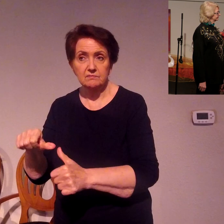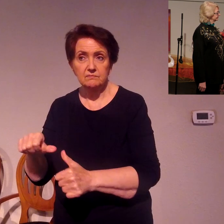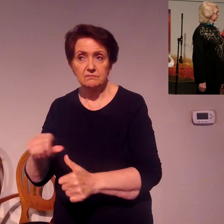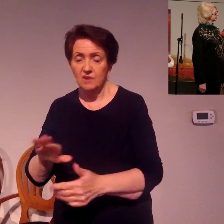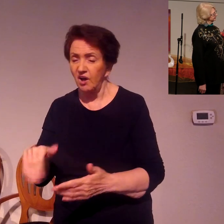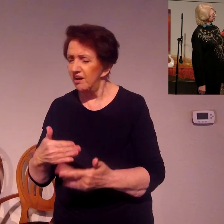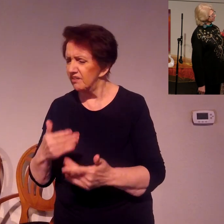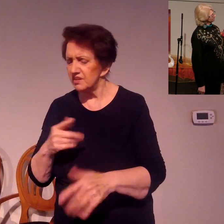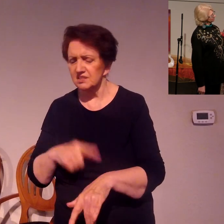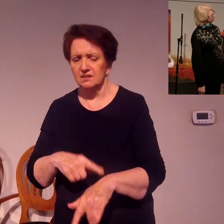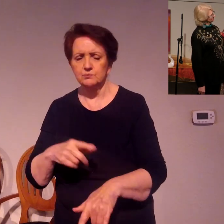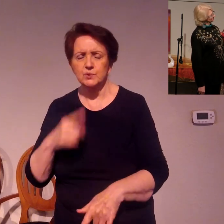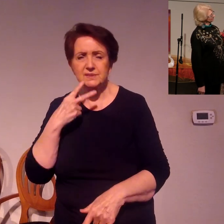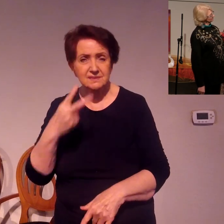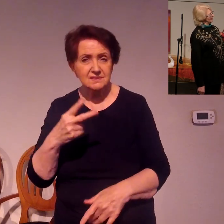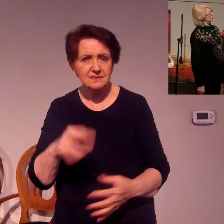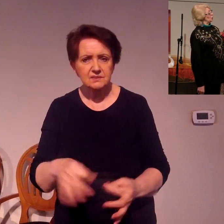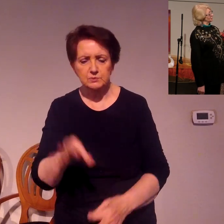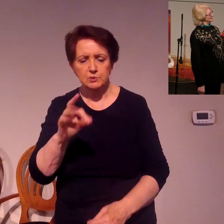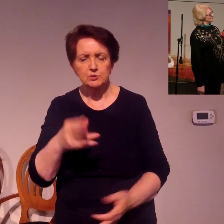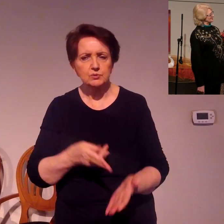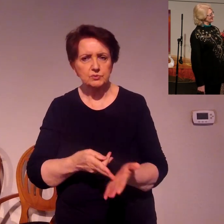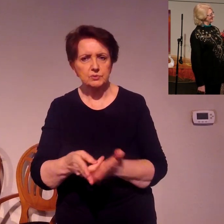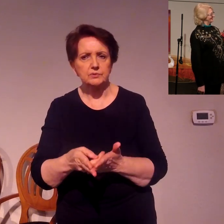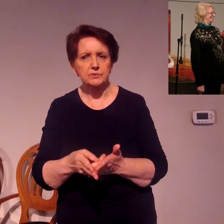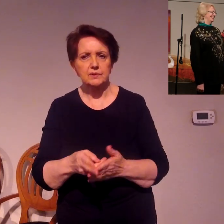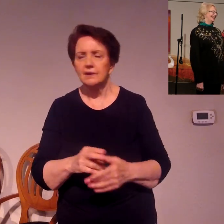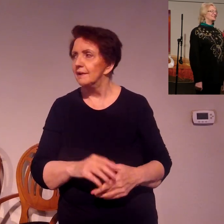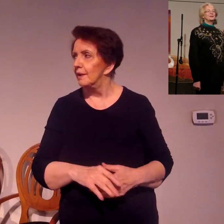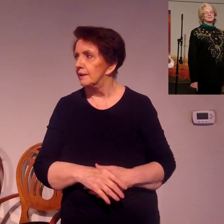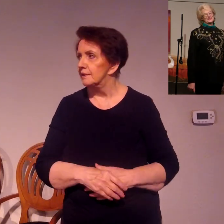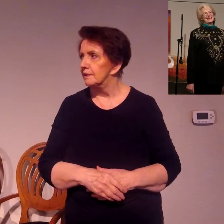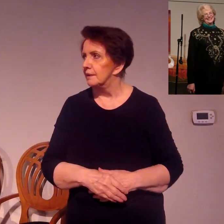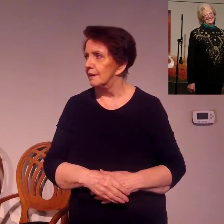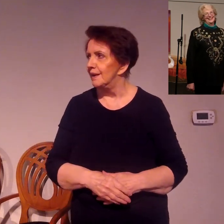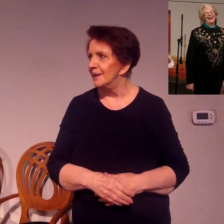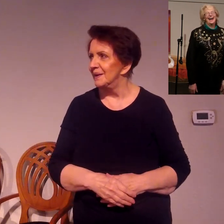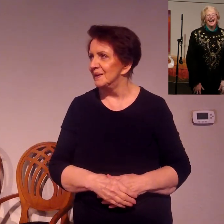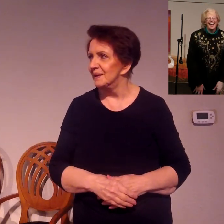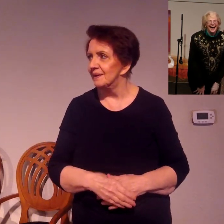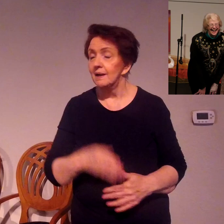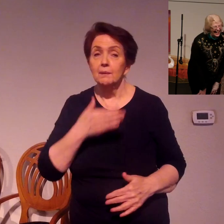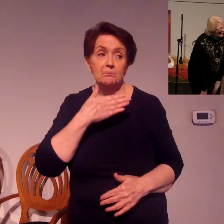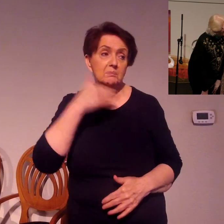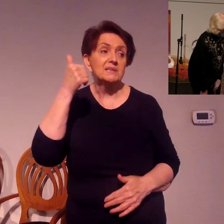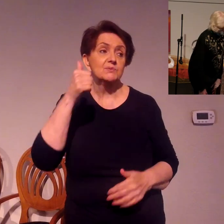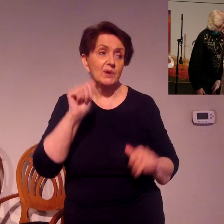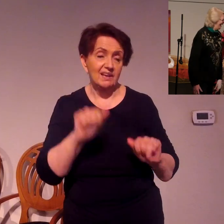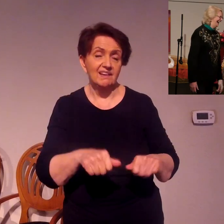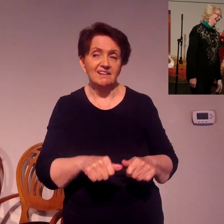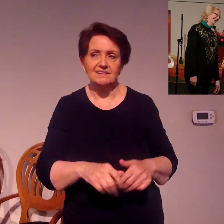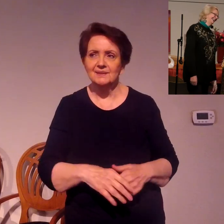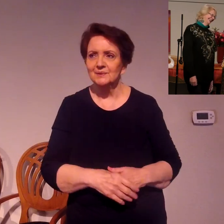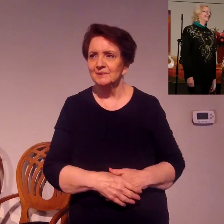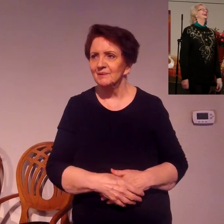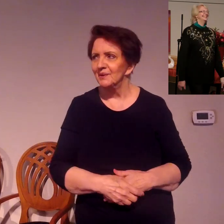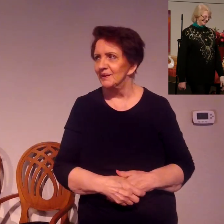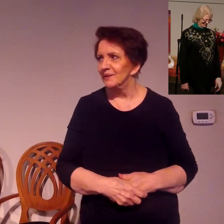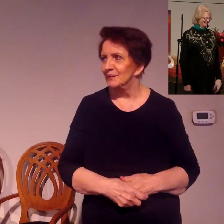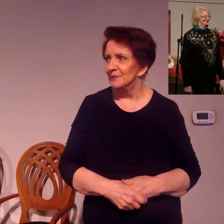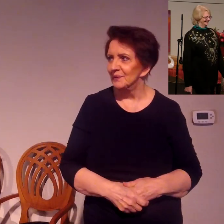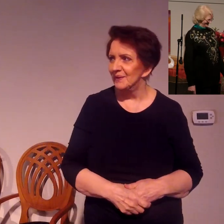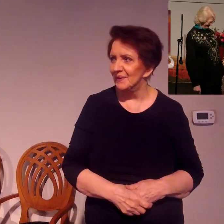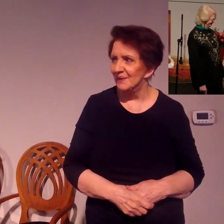We see the spiritual truth. At all times? Well, as best we like can. Never. Always, never,